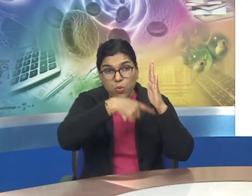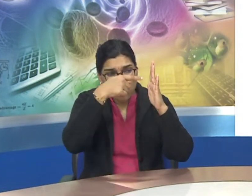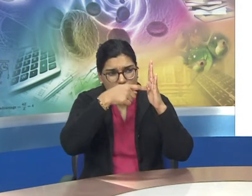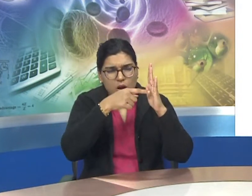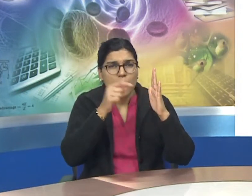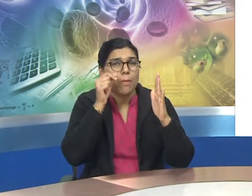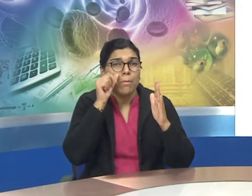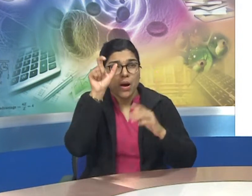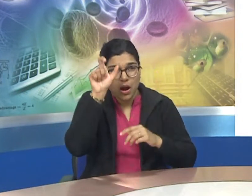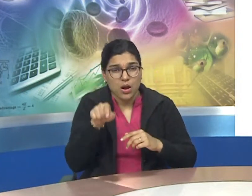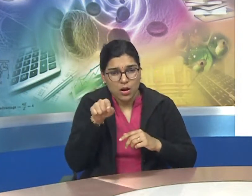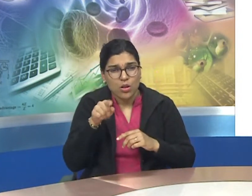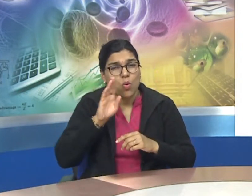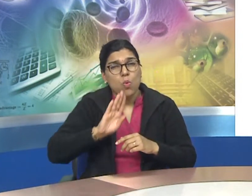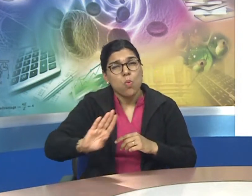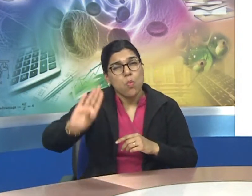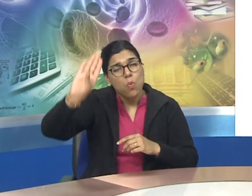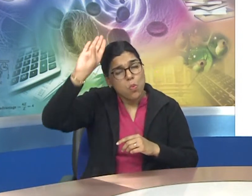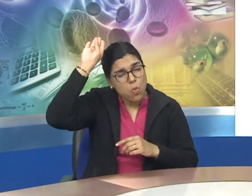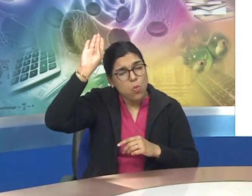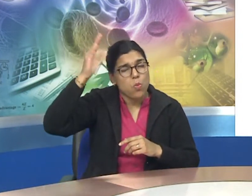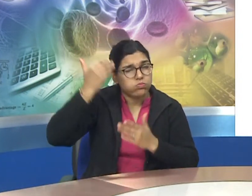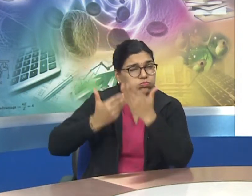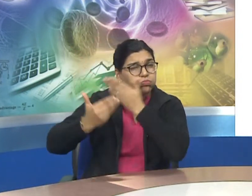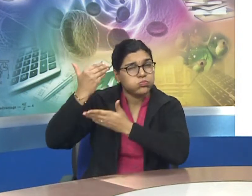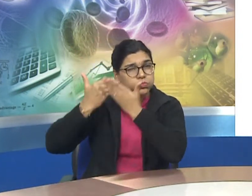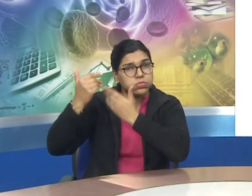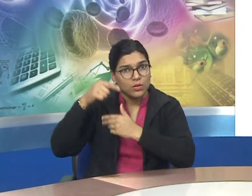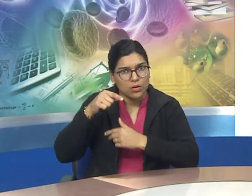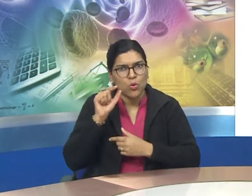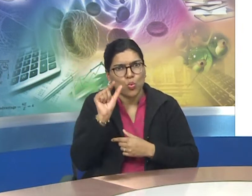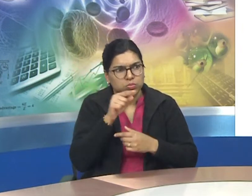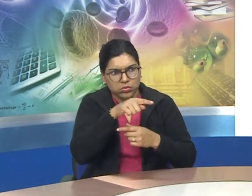What has been the history of man's use of wind energy,